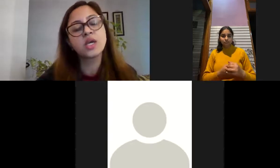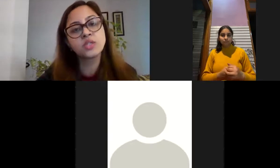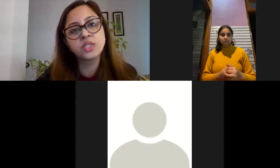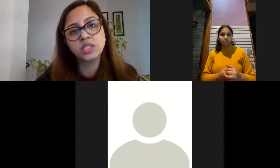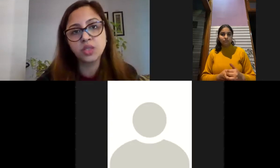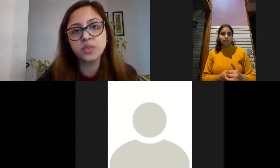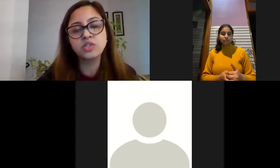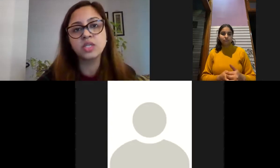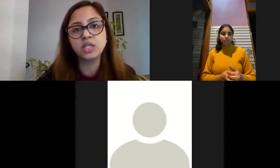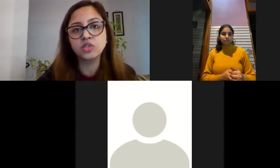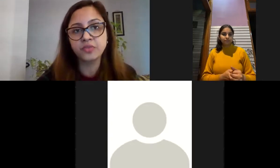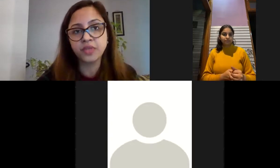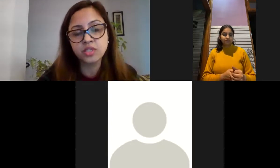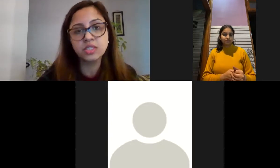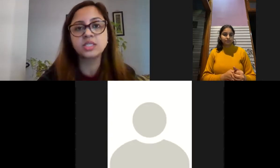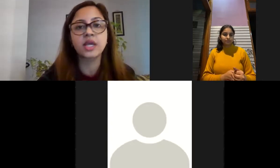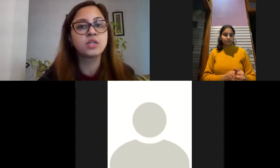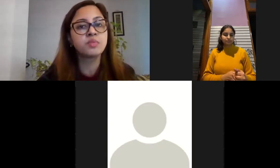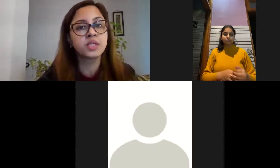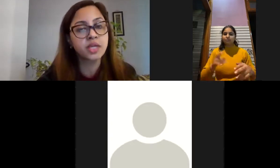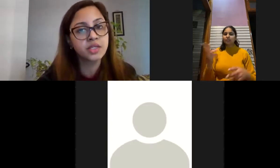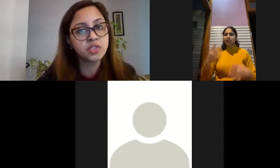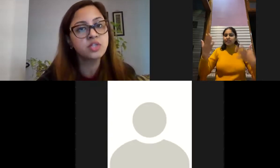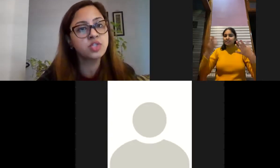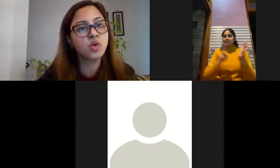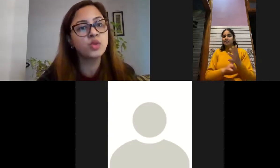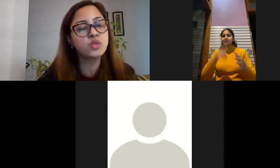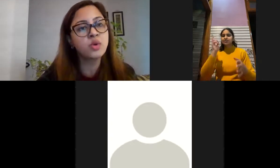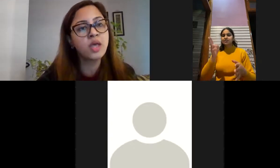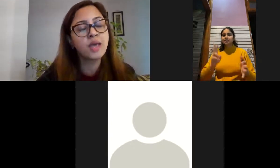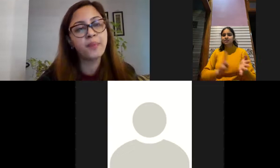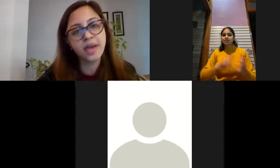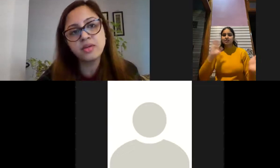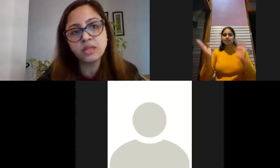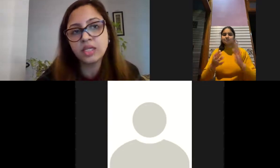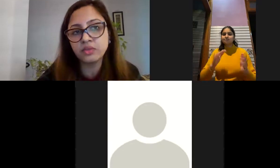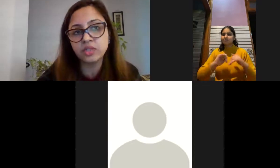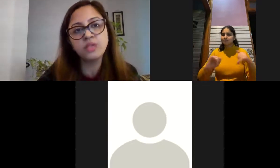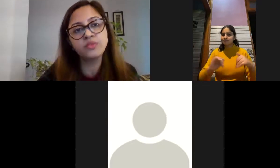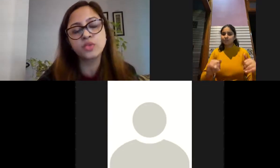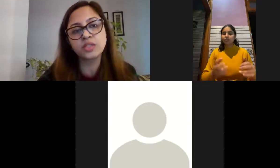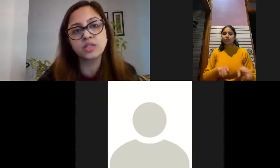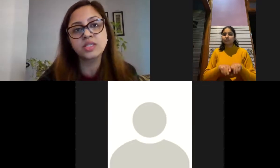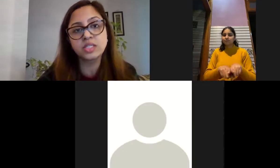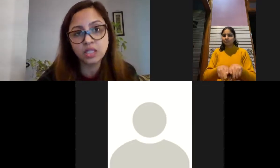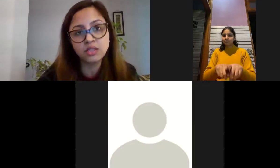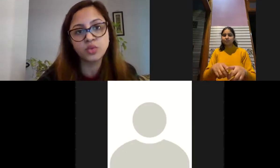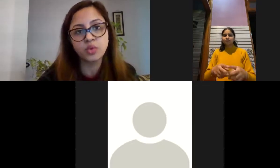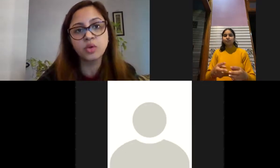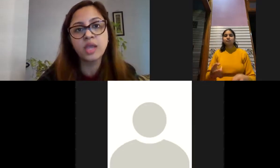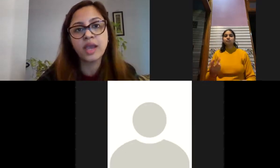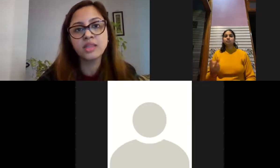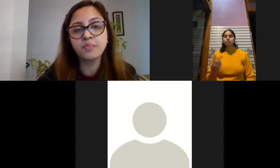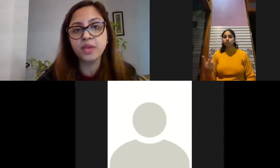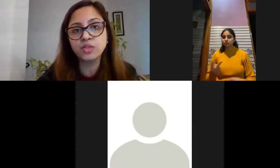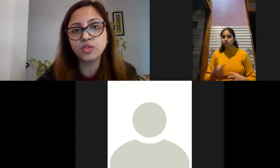works to distinguish the nature of agency assigned to Bertha and Jane. She also parallelly reinforces her status